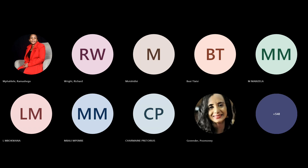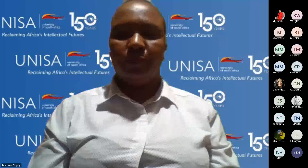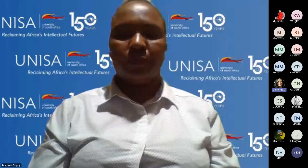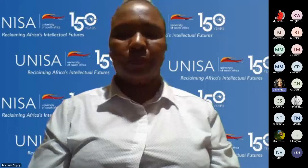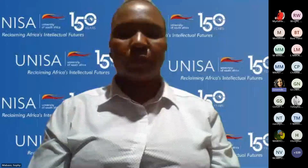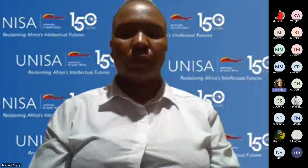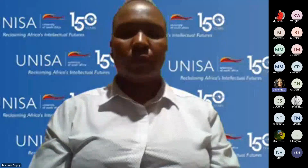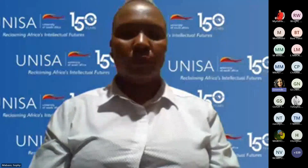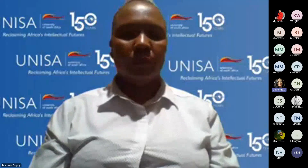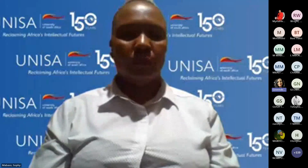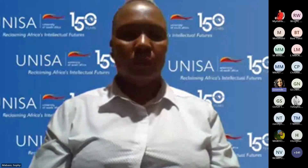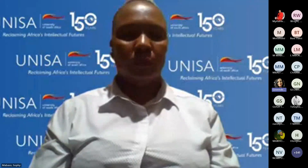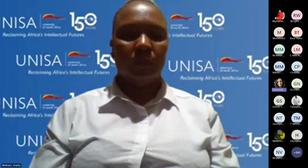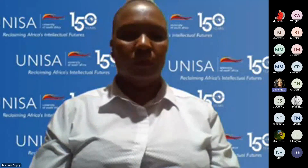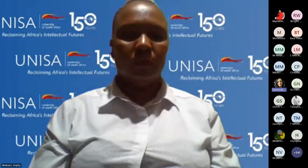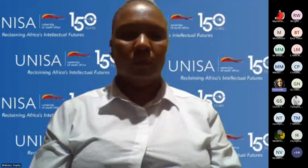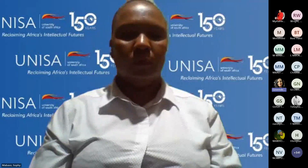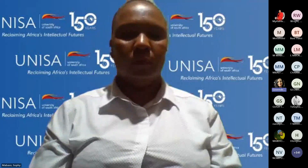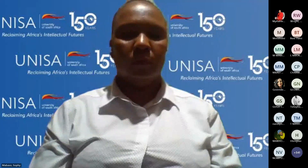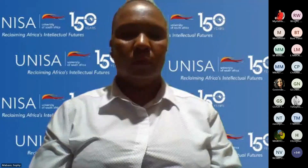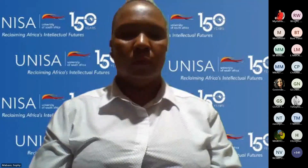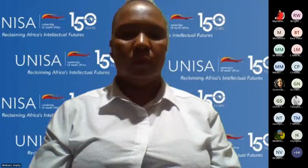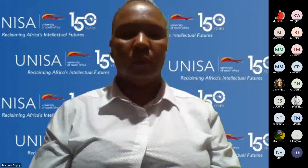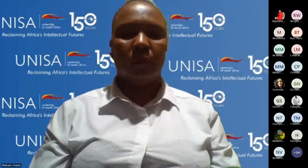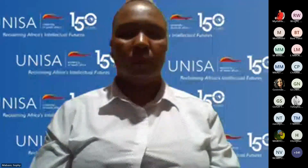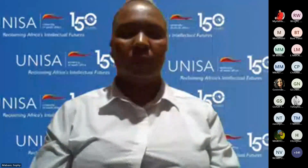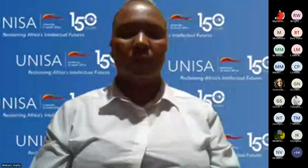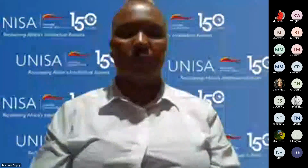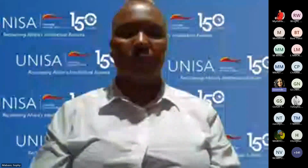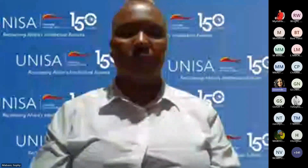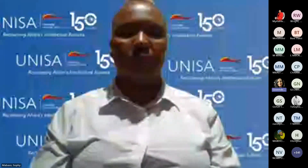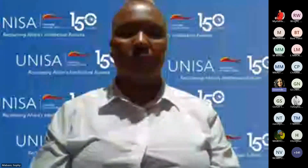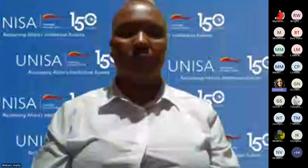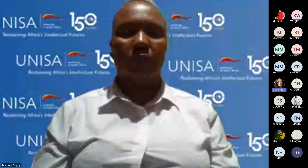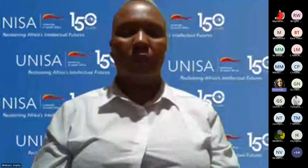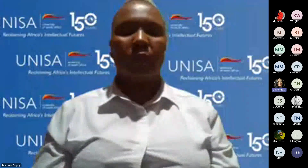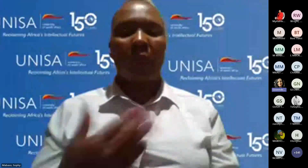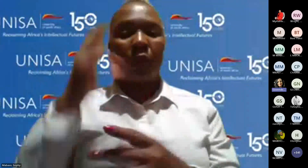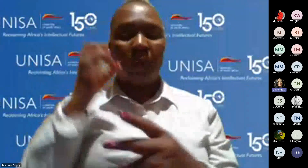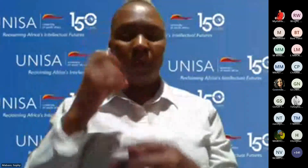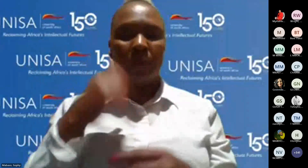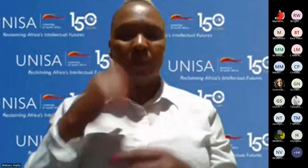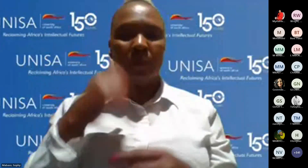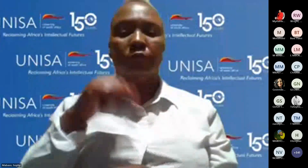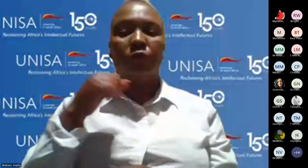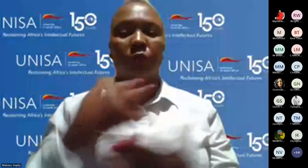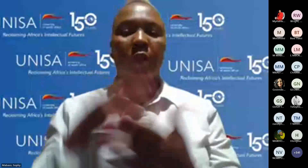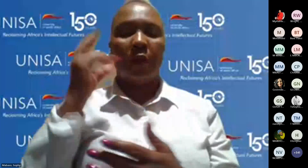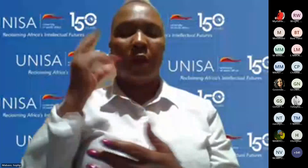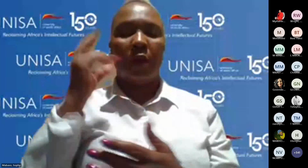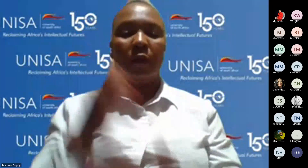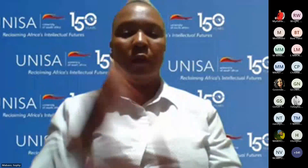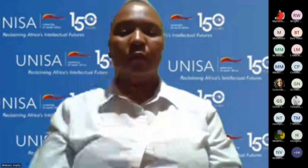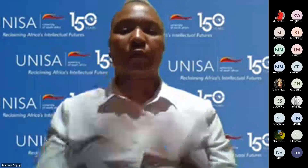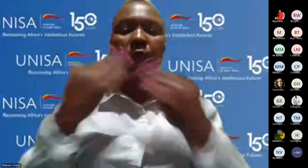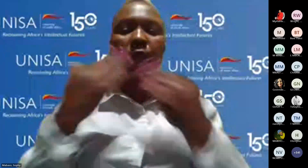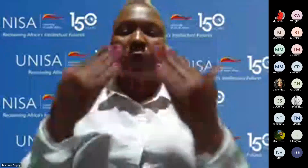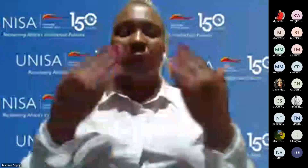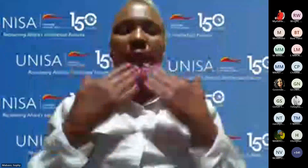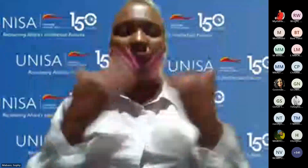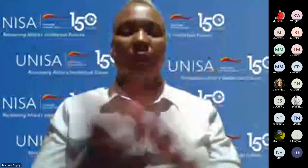Tesema. Tesema, yes. Can I speak? Do you hear me, yes, please? you can go ahead. Thank you. Thank